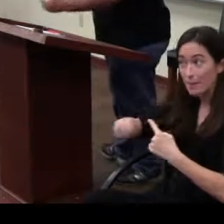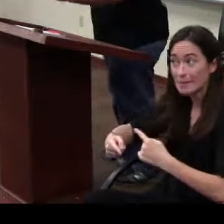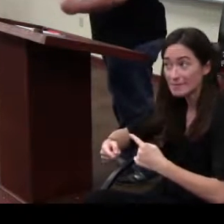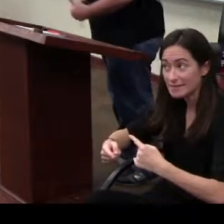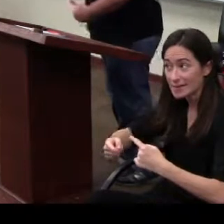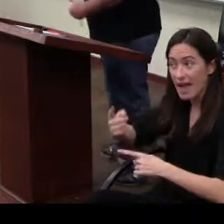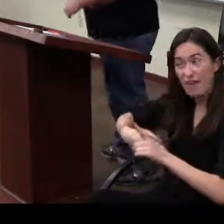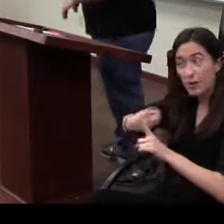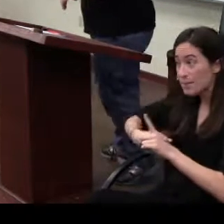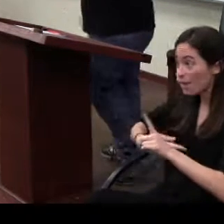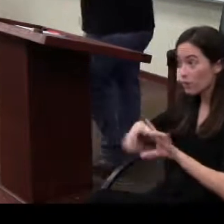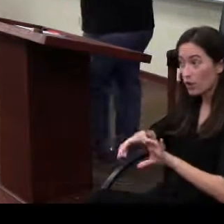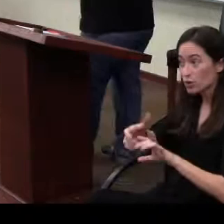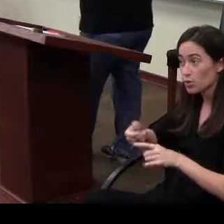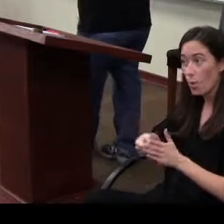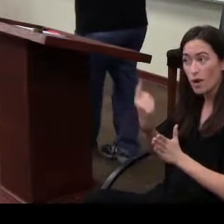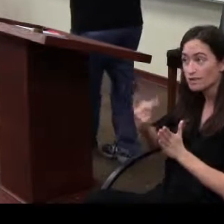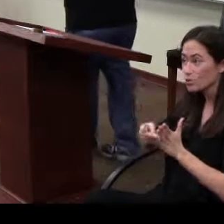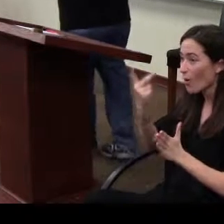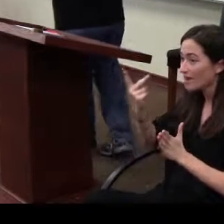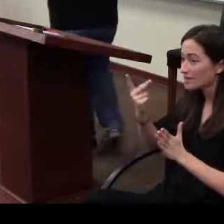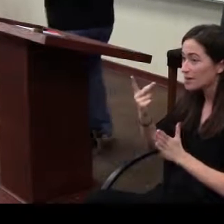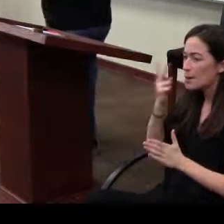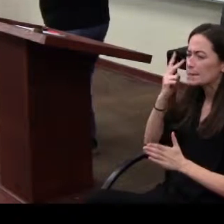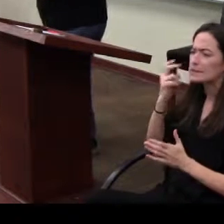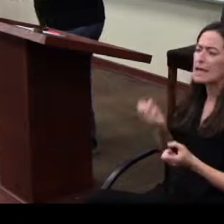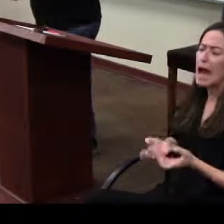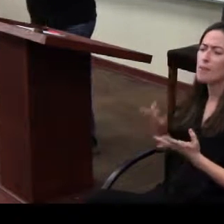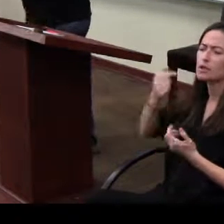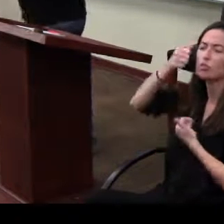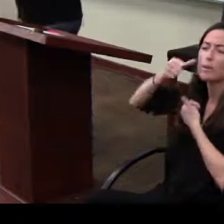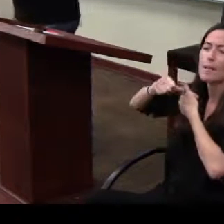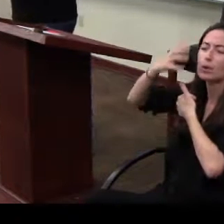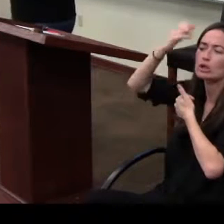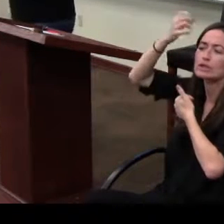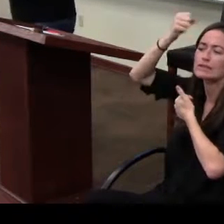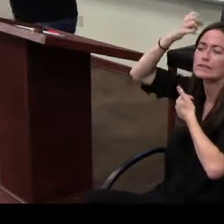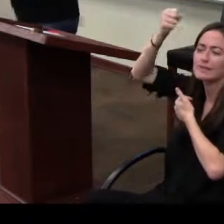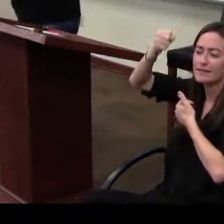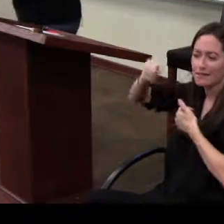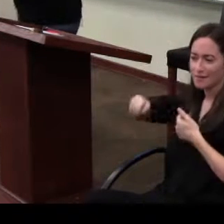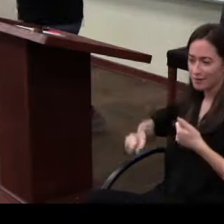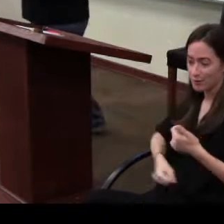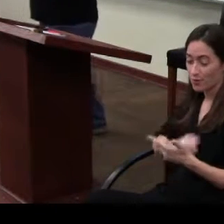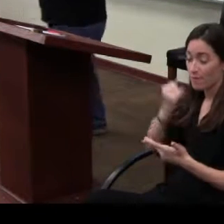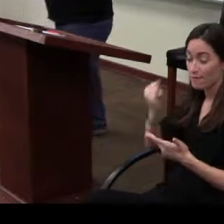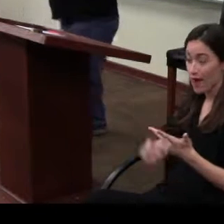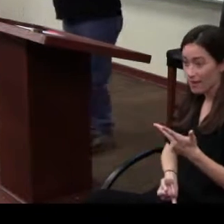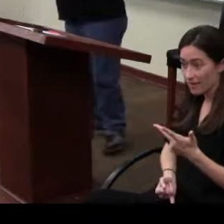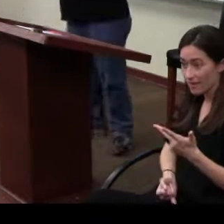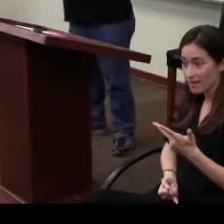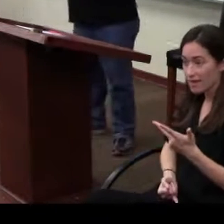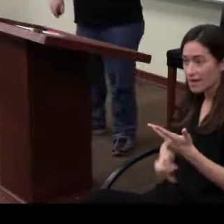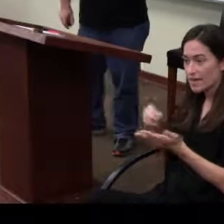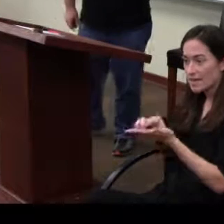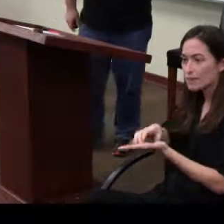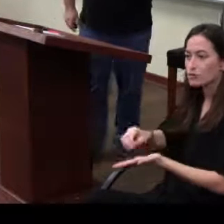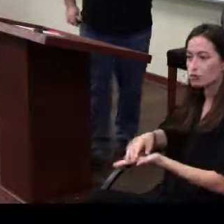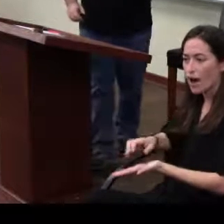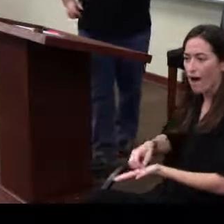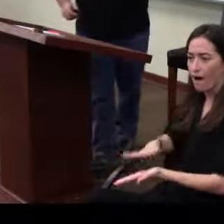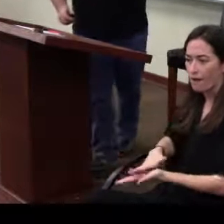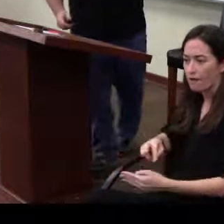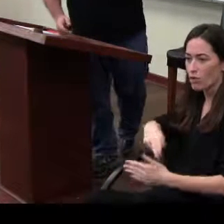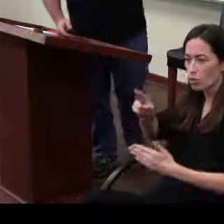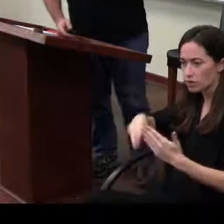going to get hit at least once or twice by this, and we're going to see how much you retain. And then finally, you keep an eye on the results. All right.